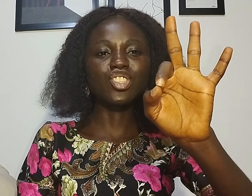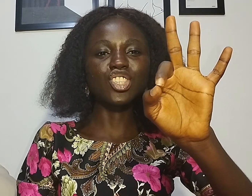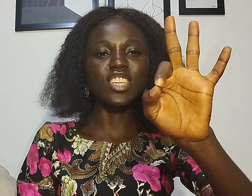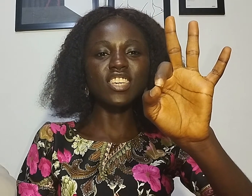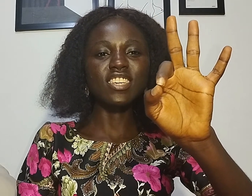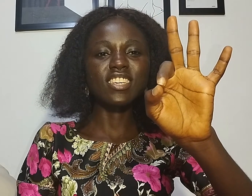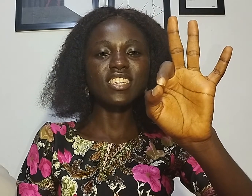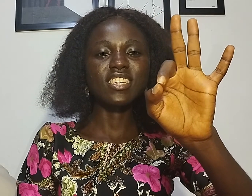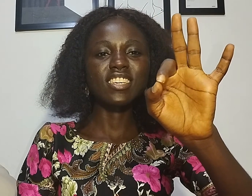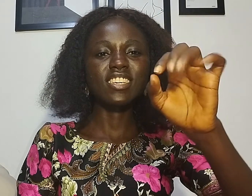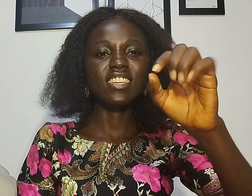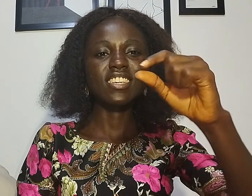G.